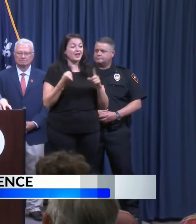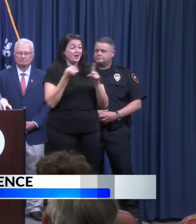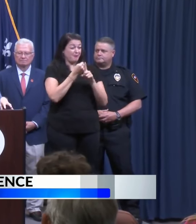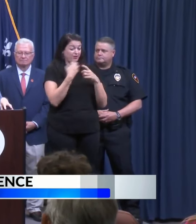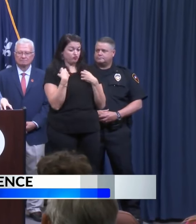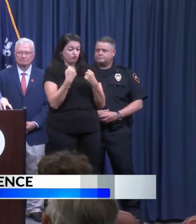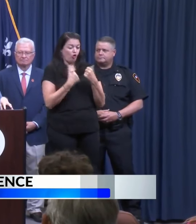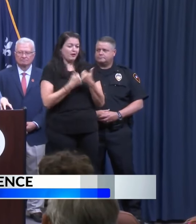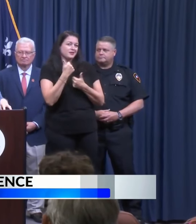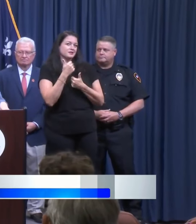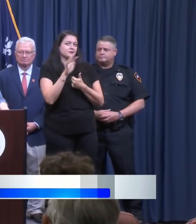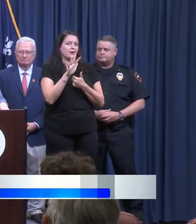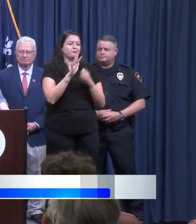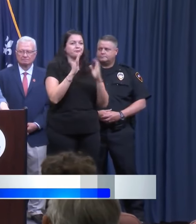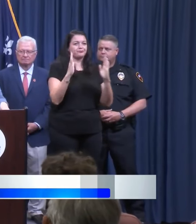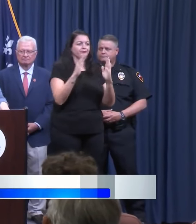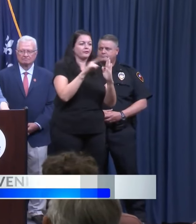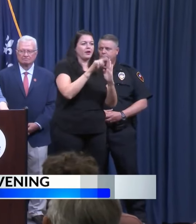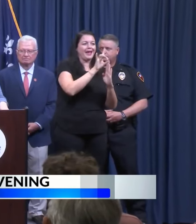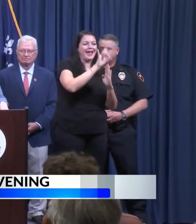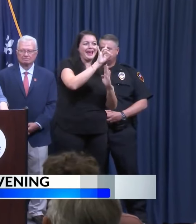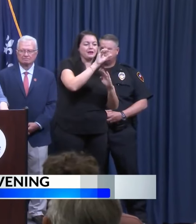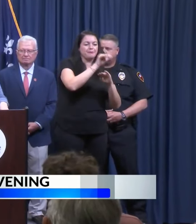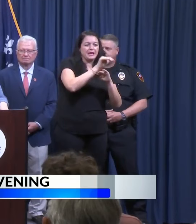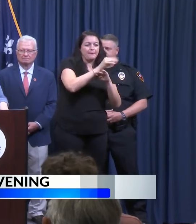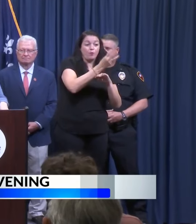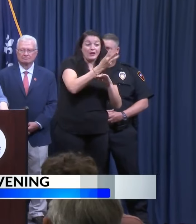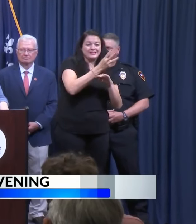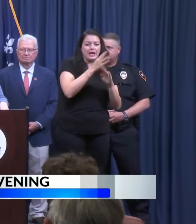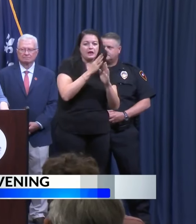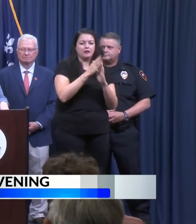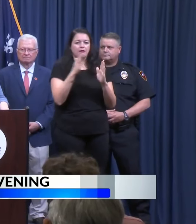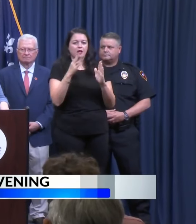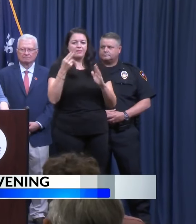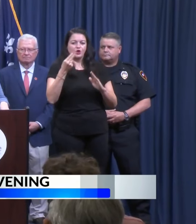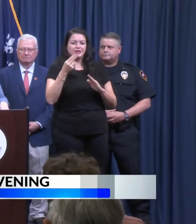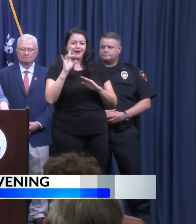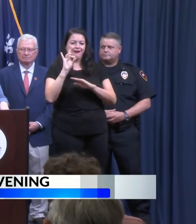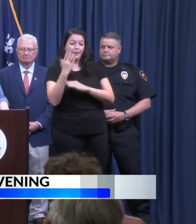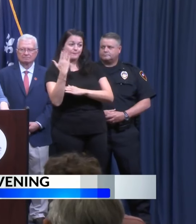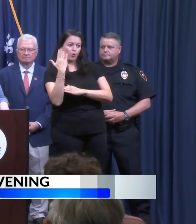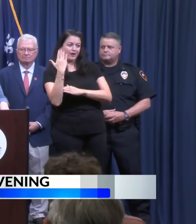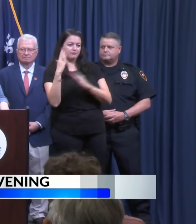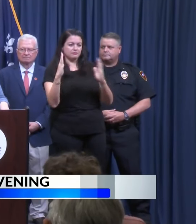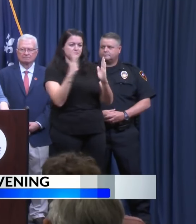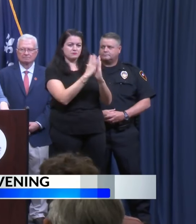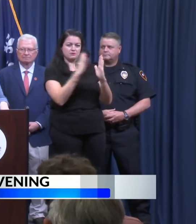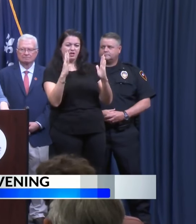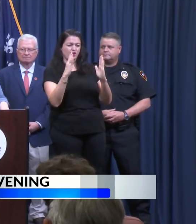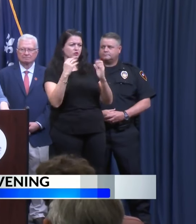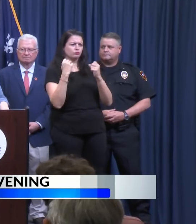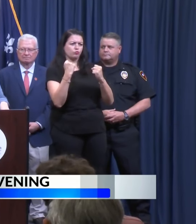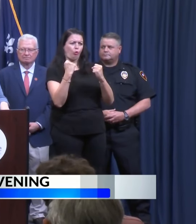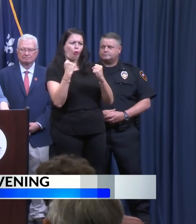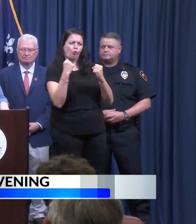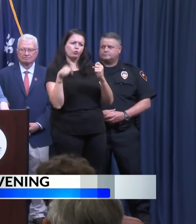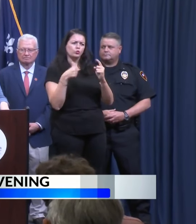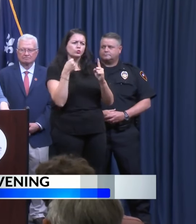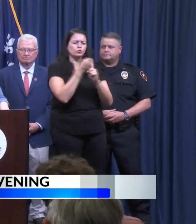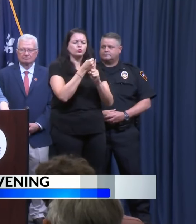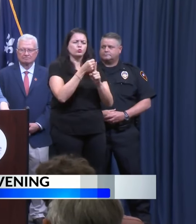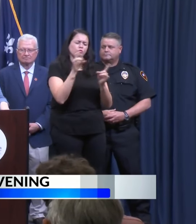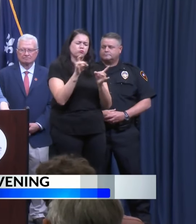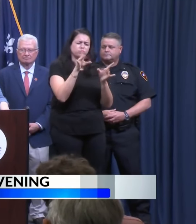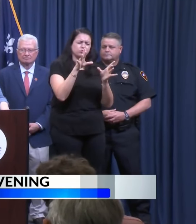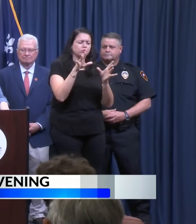expected, I started to say, between 8 p.m. on Wednesday and 8 a.m. on Thursday. Again, once we get to that point, it is too late